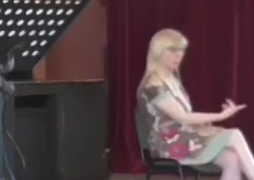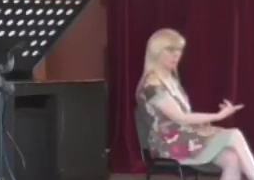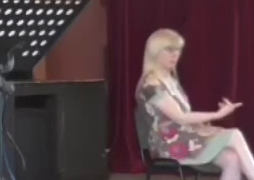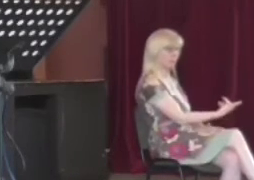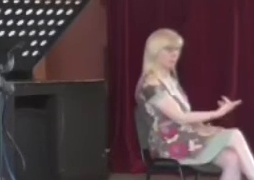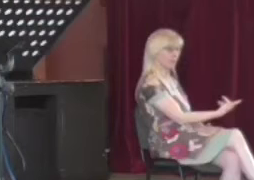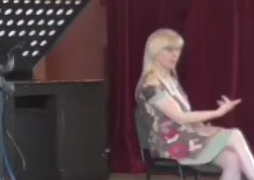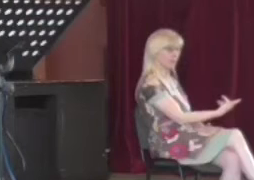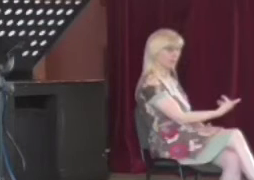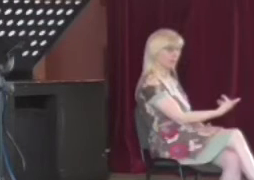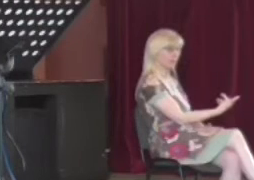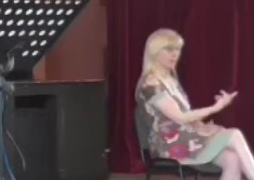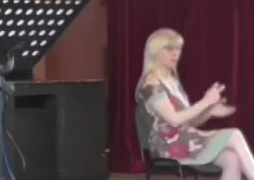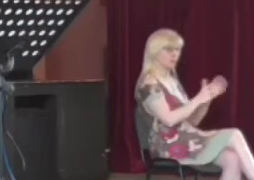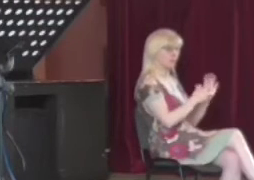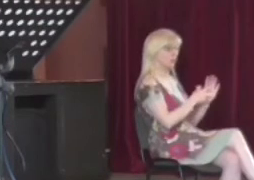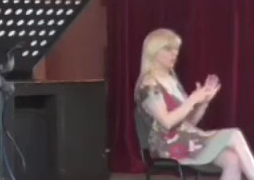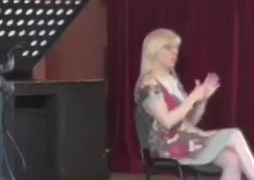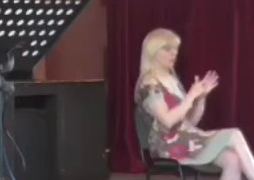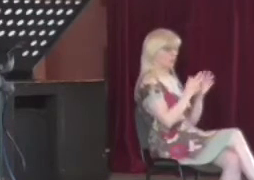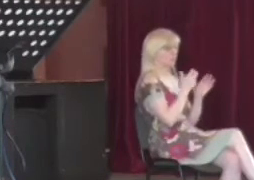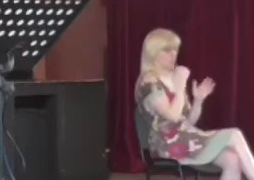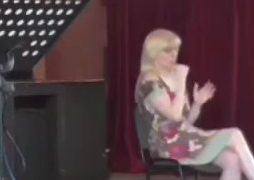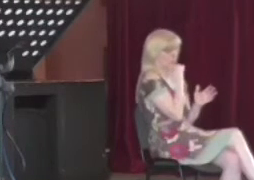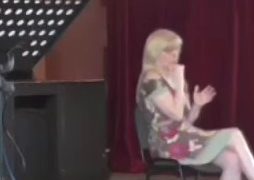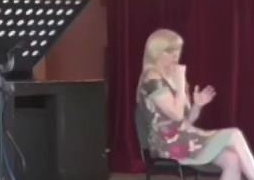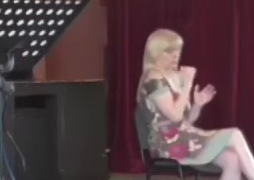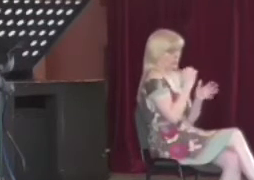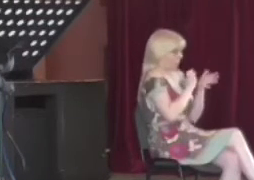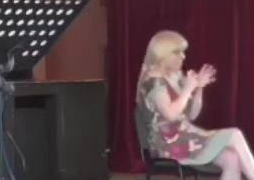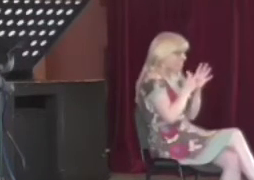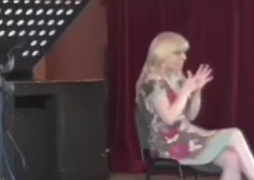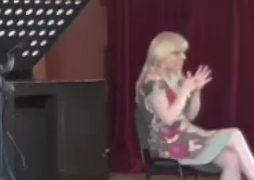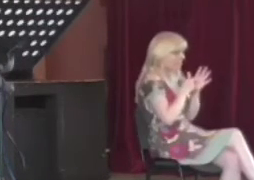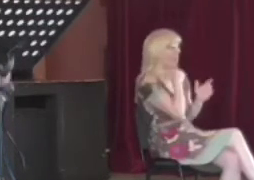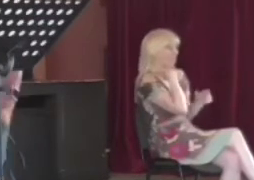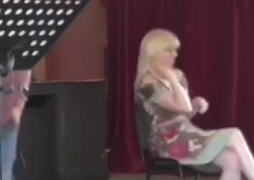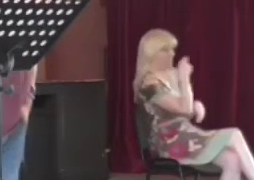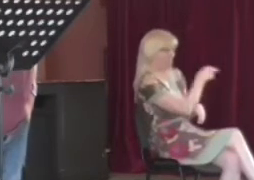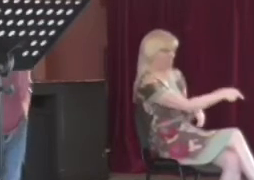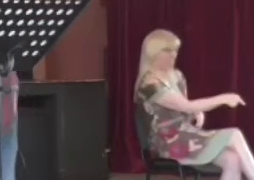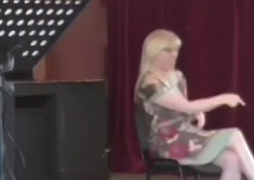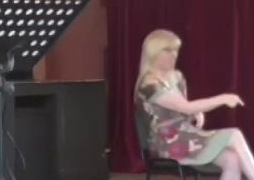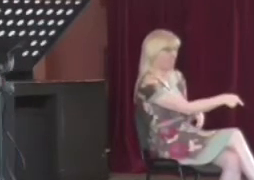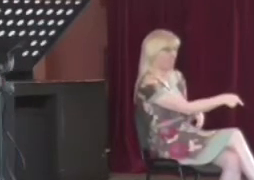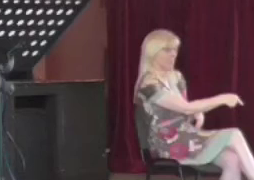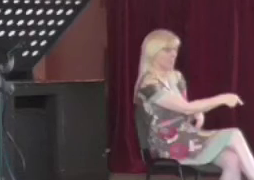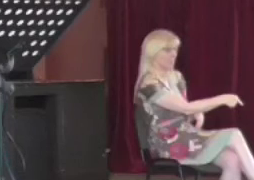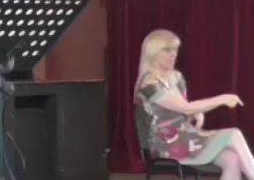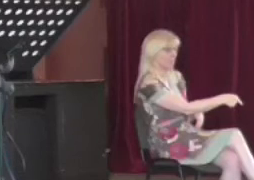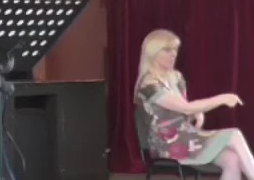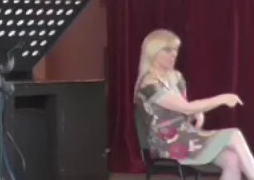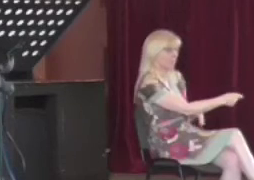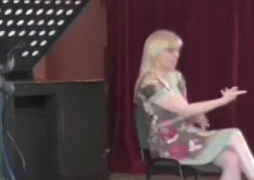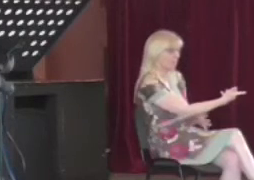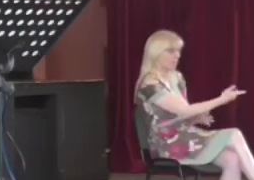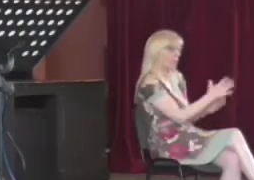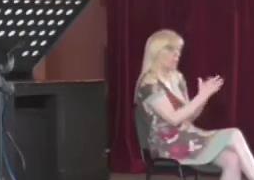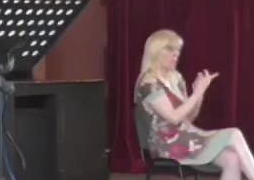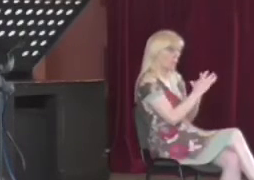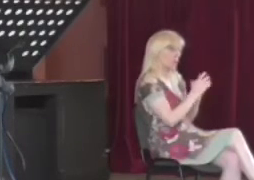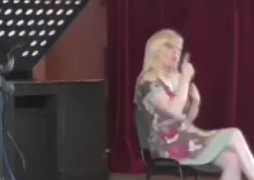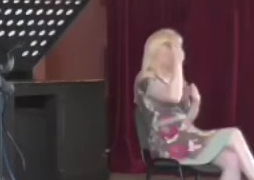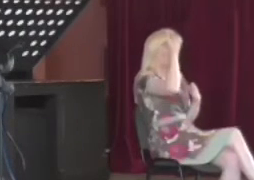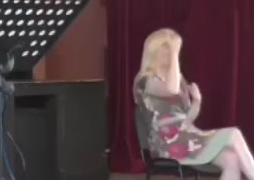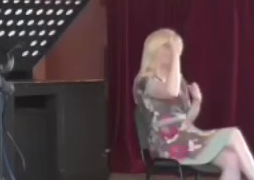What a transformation. What a change. The fact that he encountered Jesus, he spent